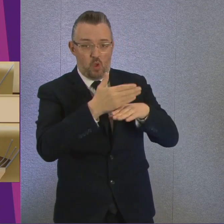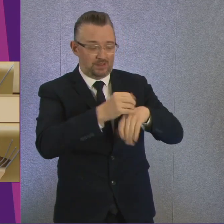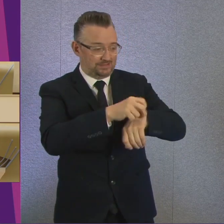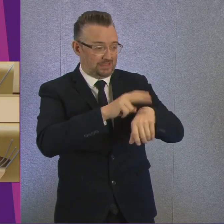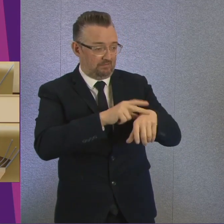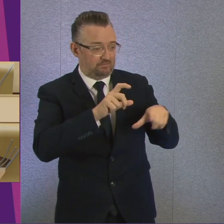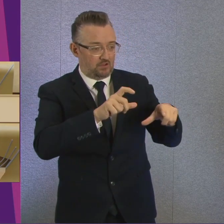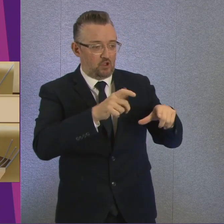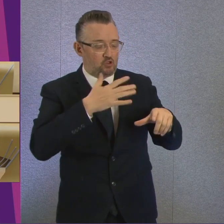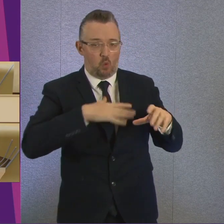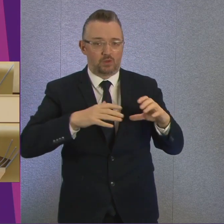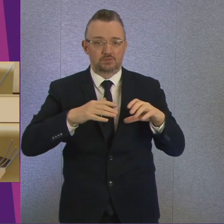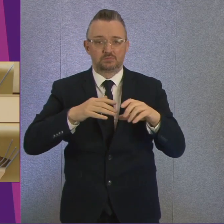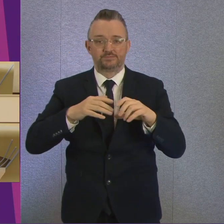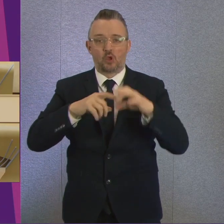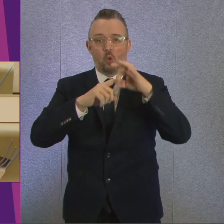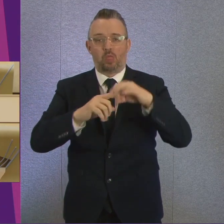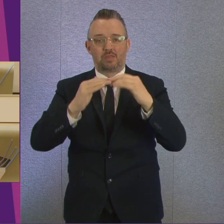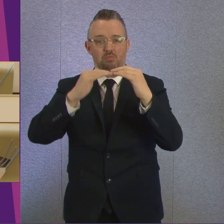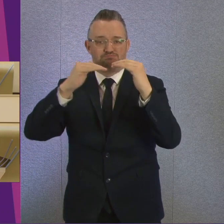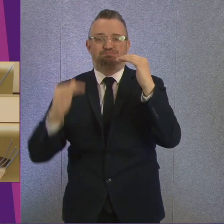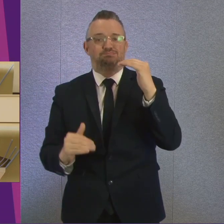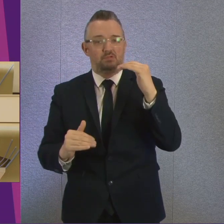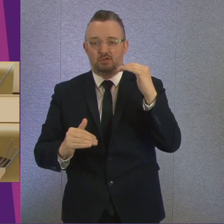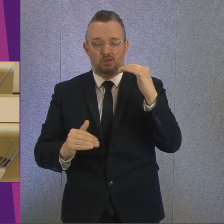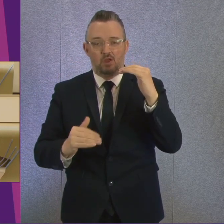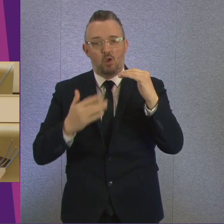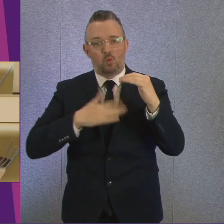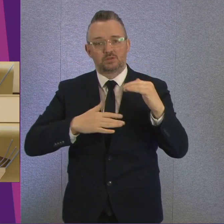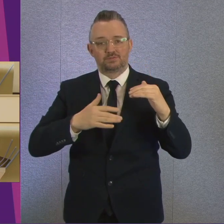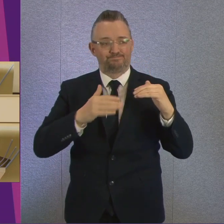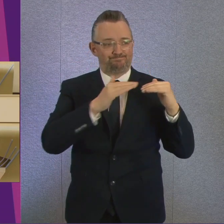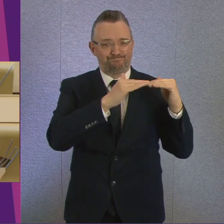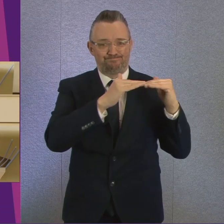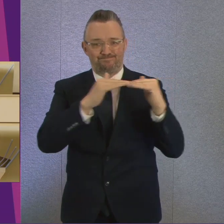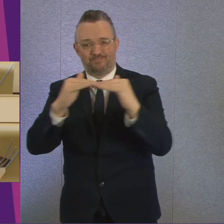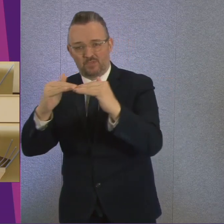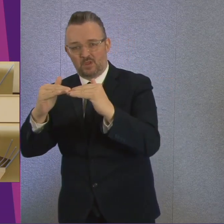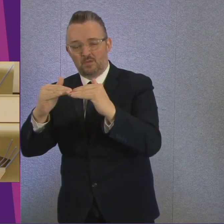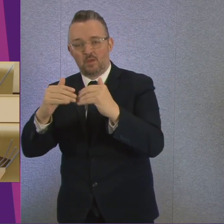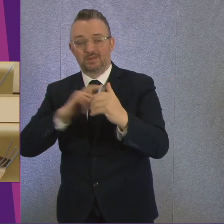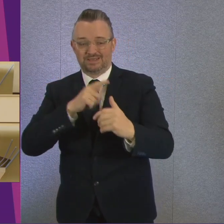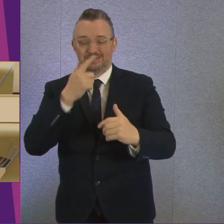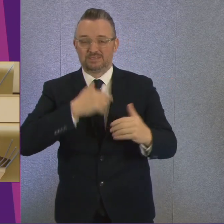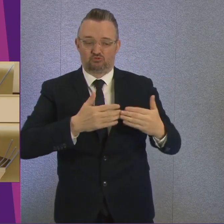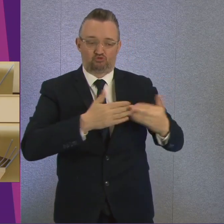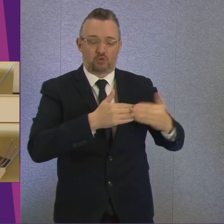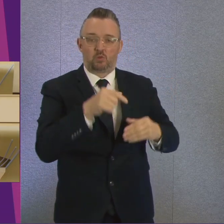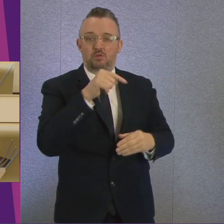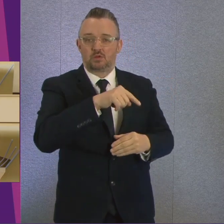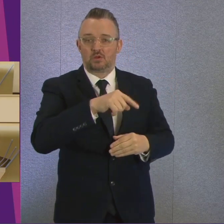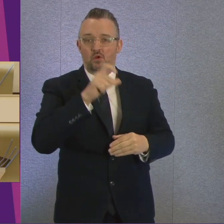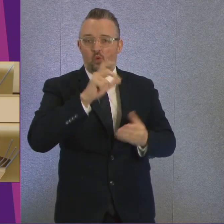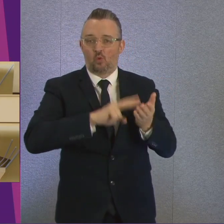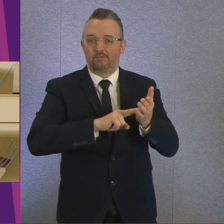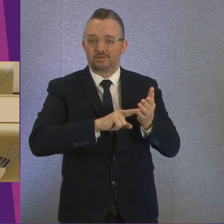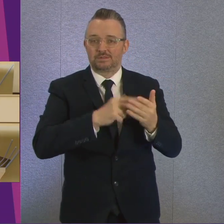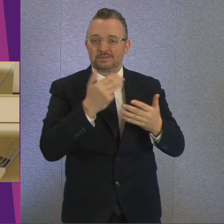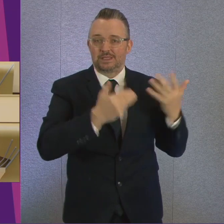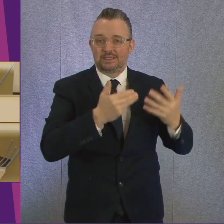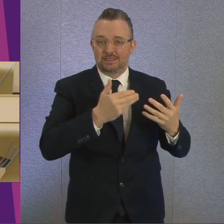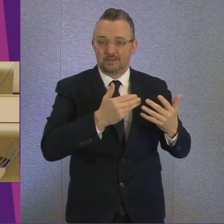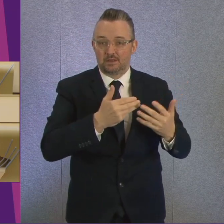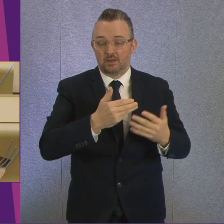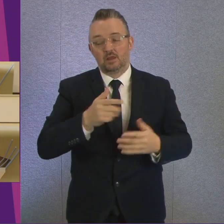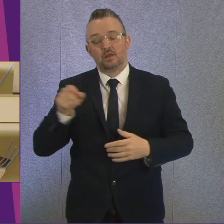staff currently dedicated towards addressing the COVID-19 pandemic. I believe that they have reached